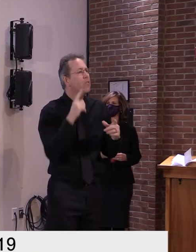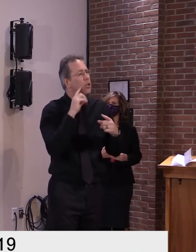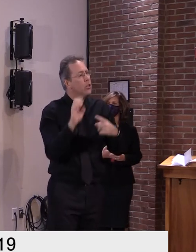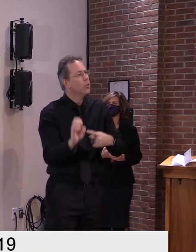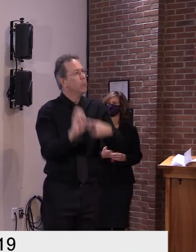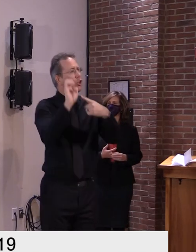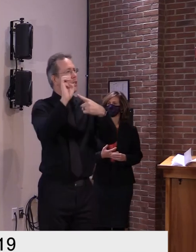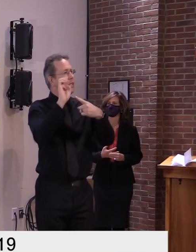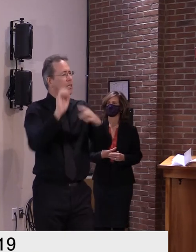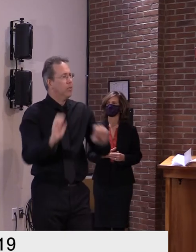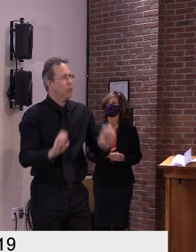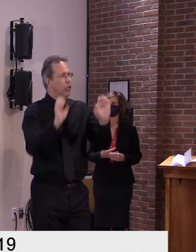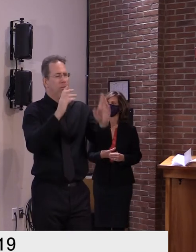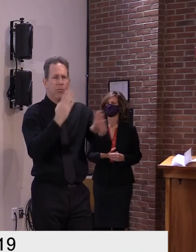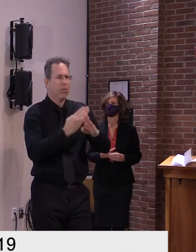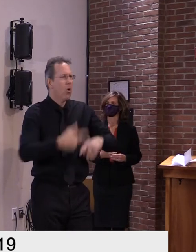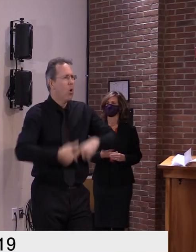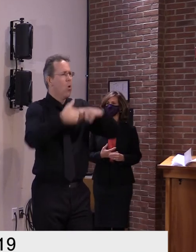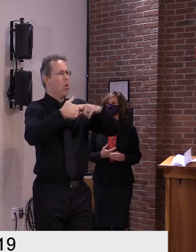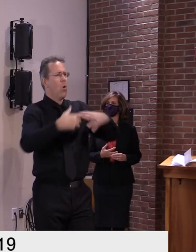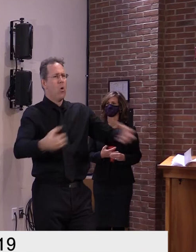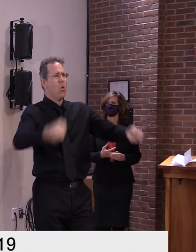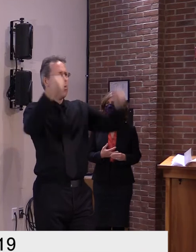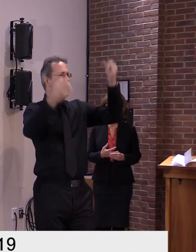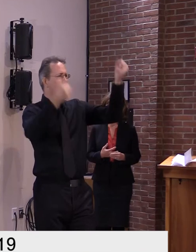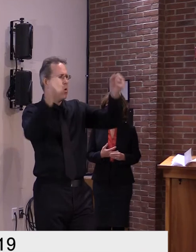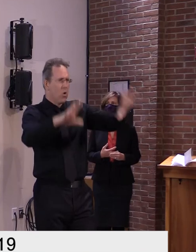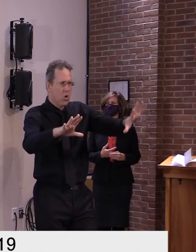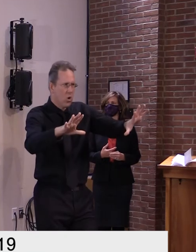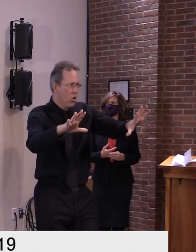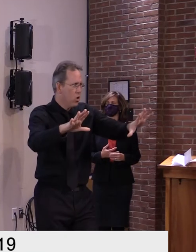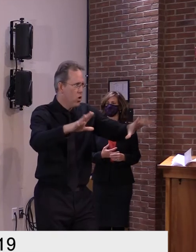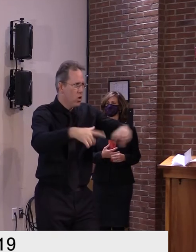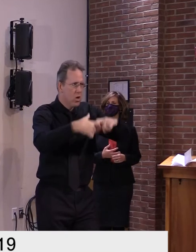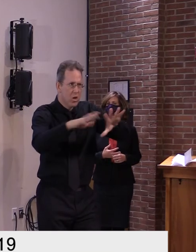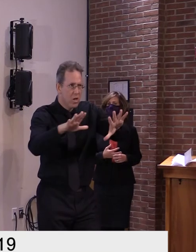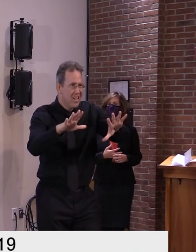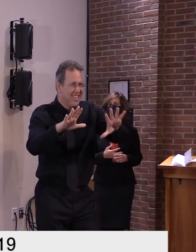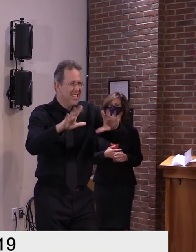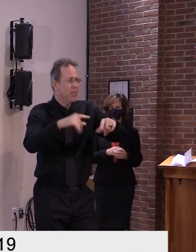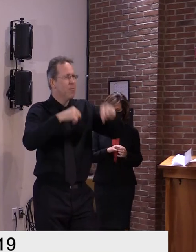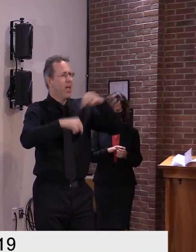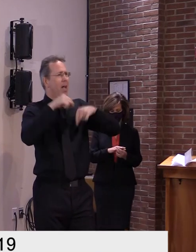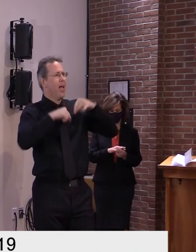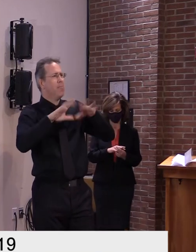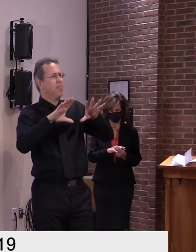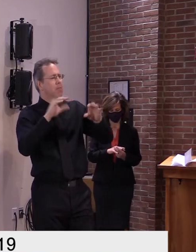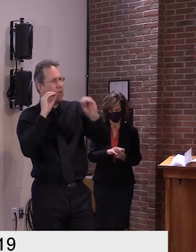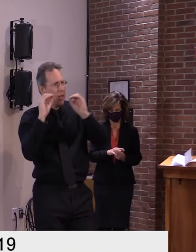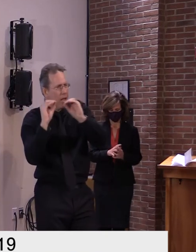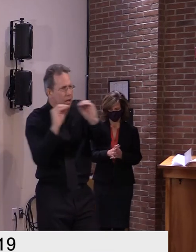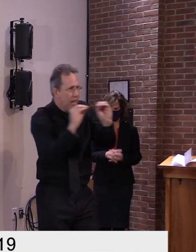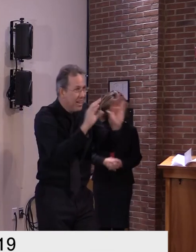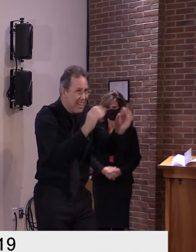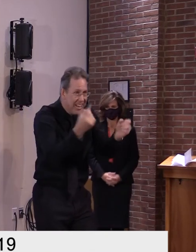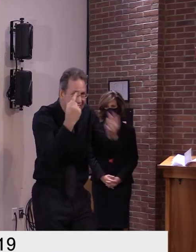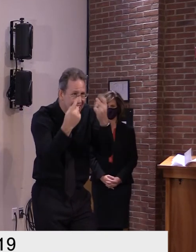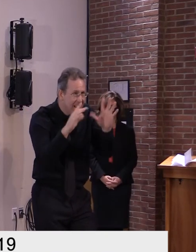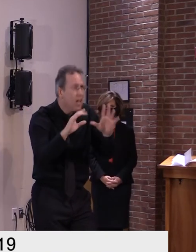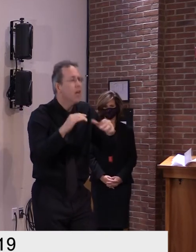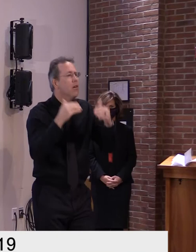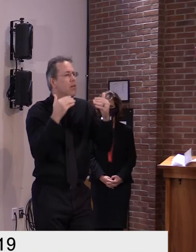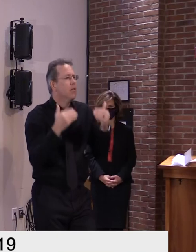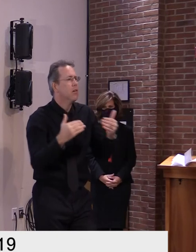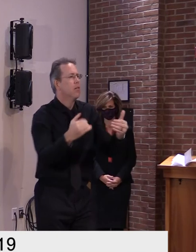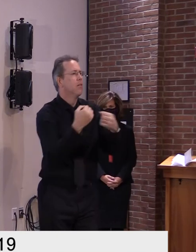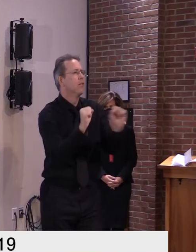population. And that's really our pathway to success for the future. All right, Steve, we gotta move on. Yeah. We're gonna